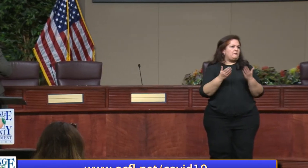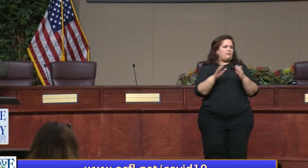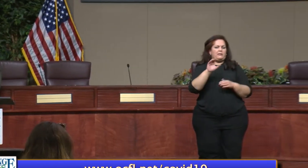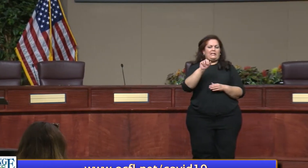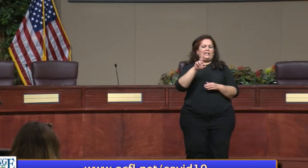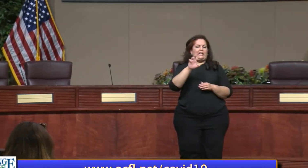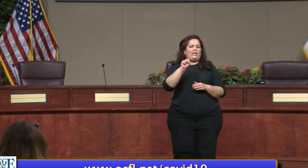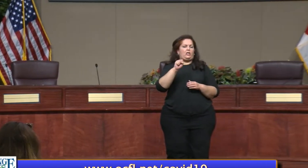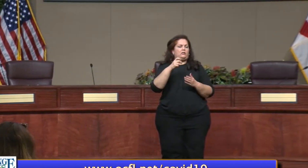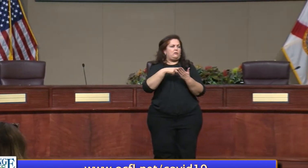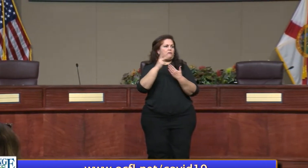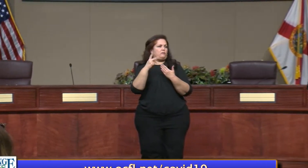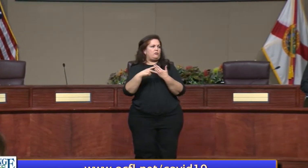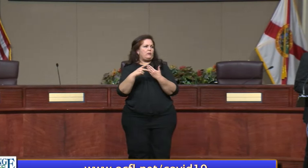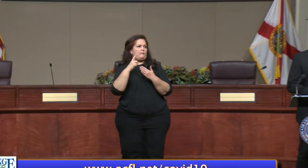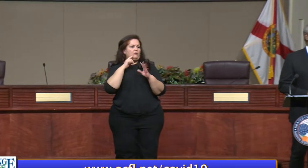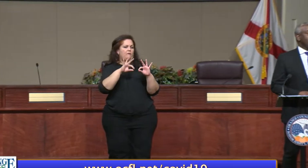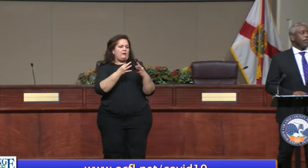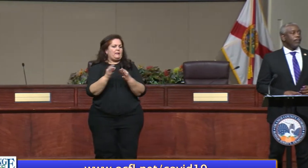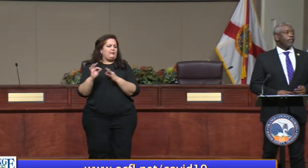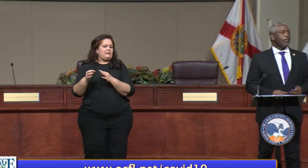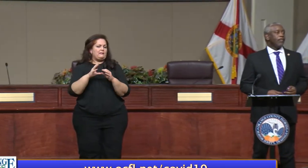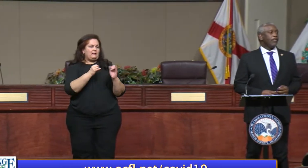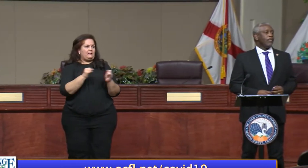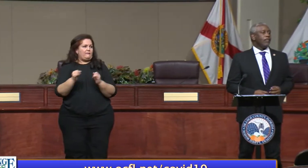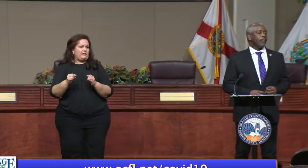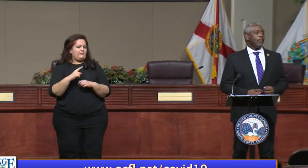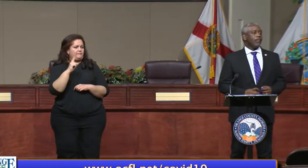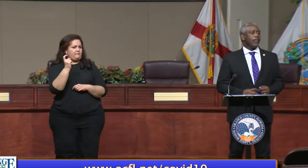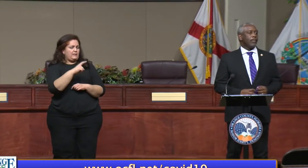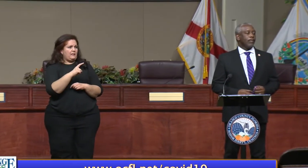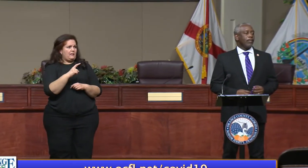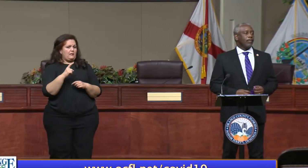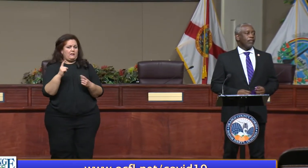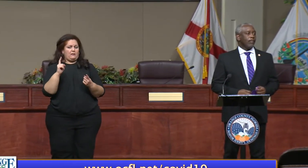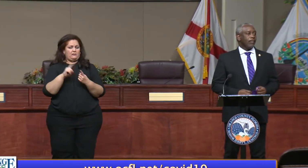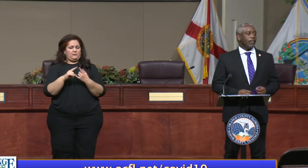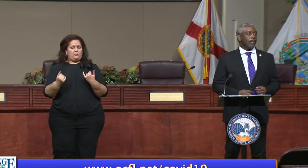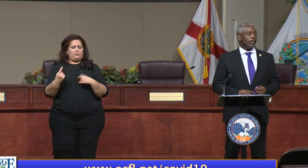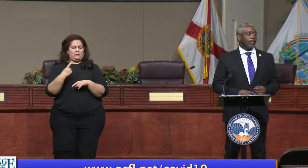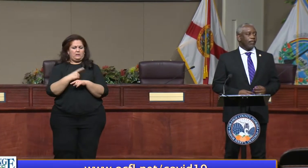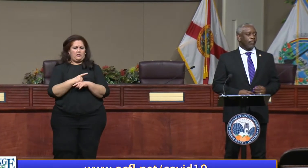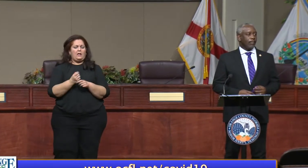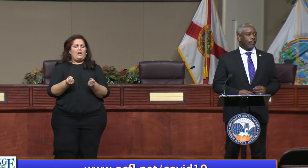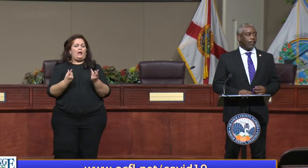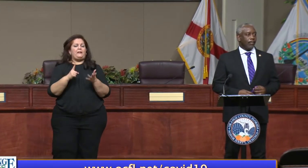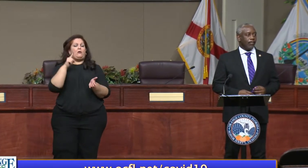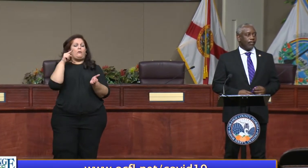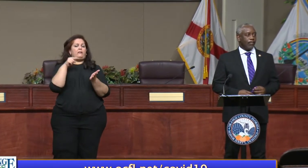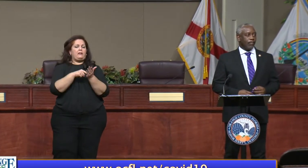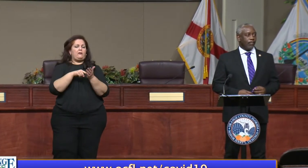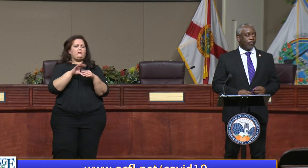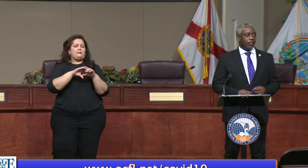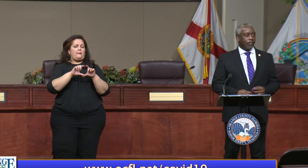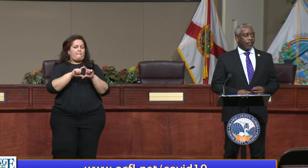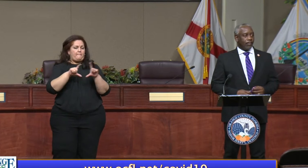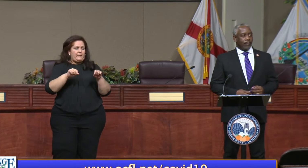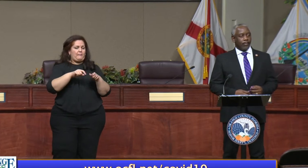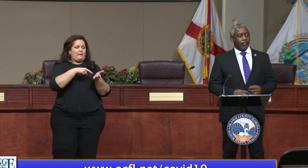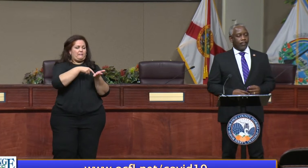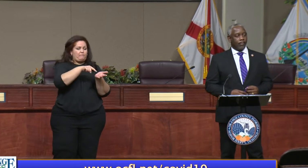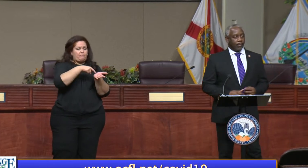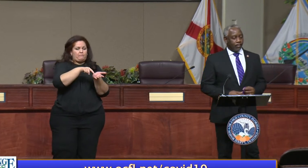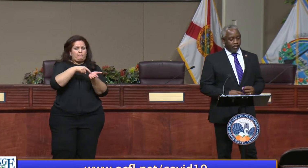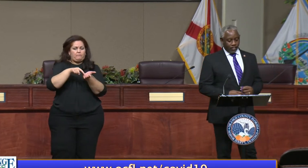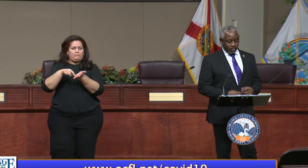Assistance Program. The question reads, as of today, how many $1,000 payments through the Orange County CARES Act Individual and